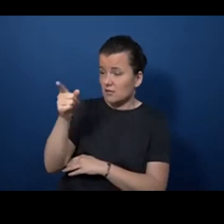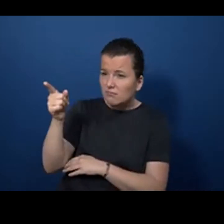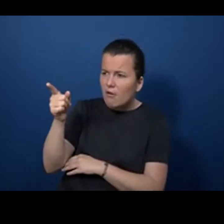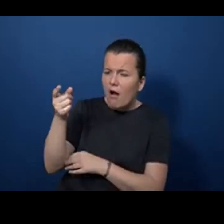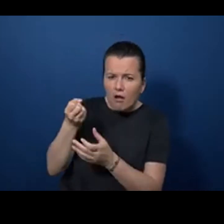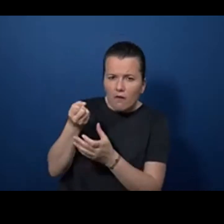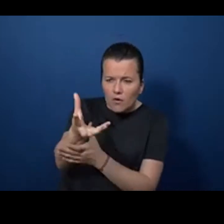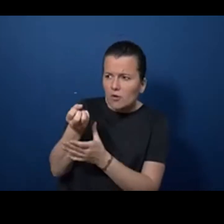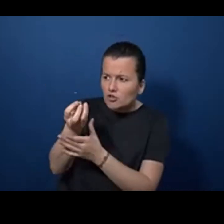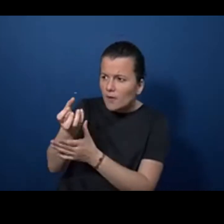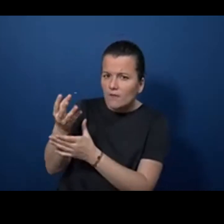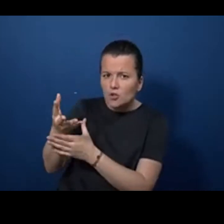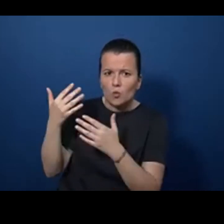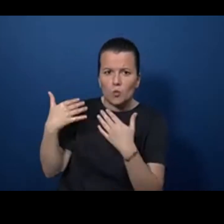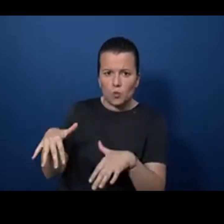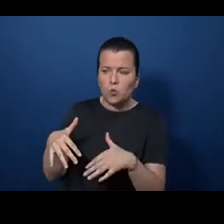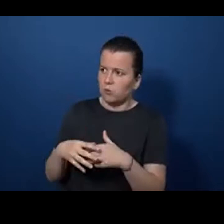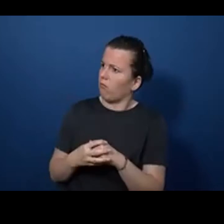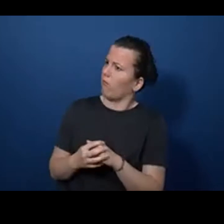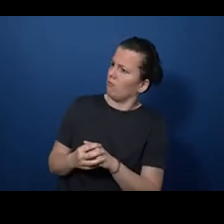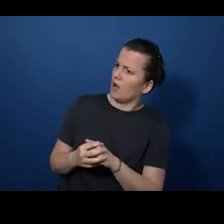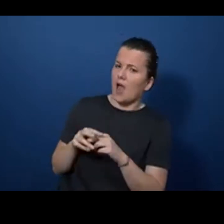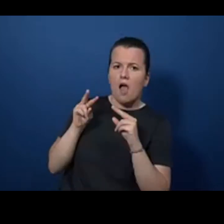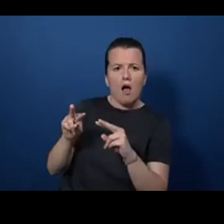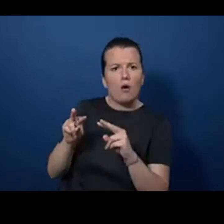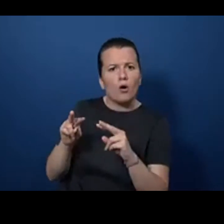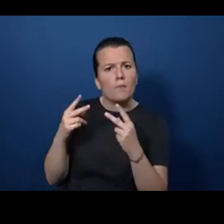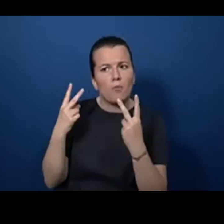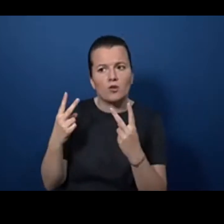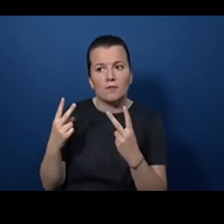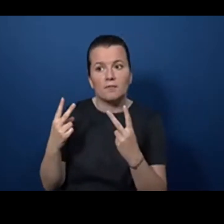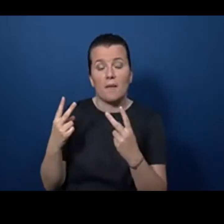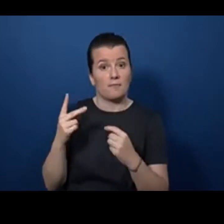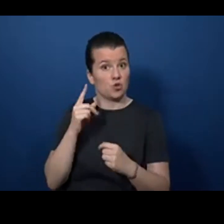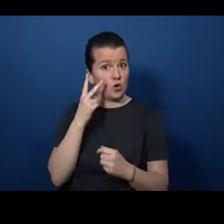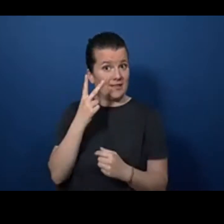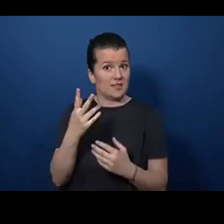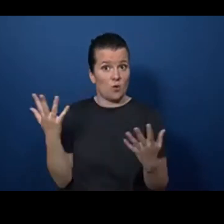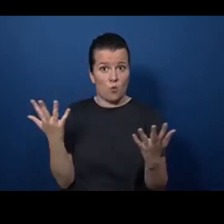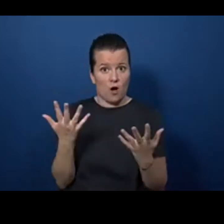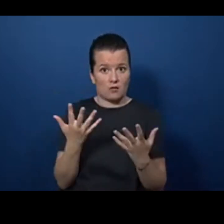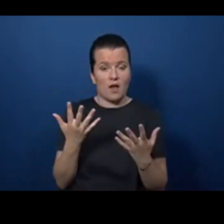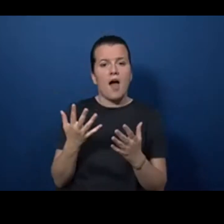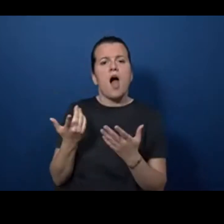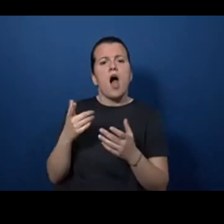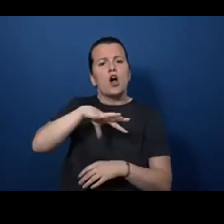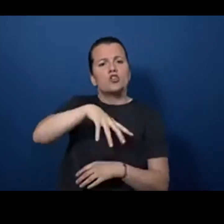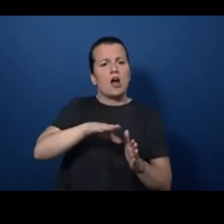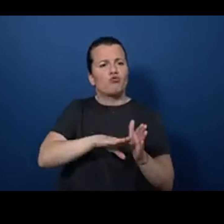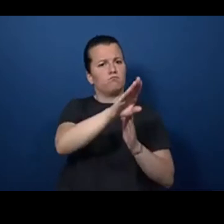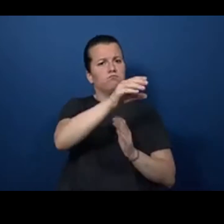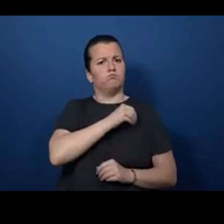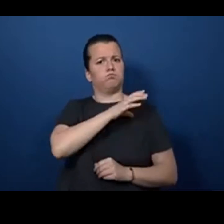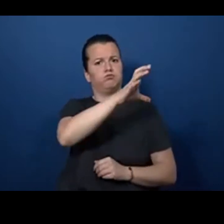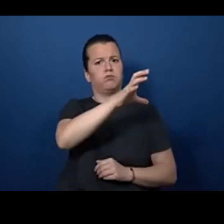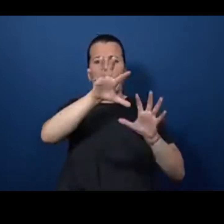information is basically to be found more commonly in more developed countries. I belong to the global south